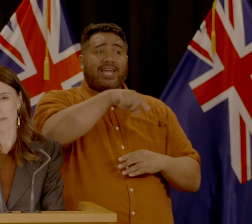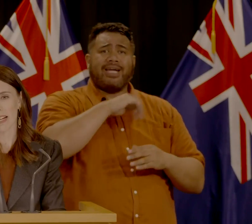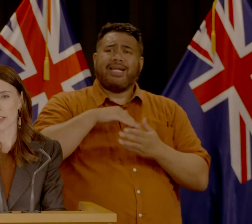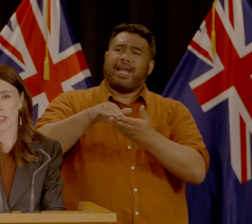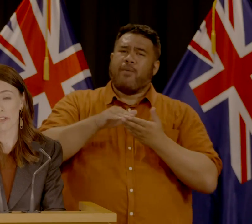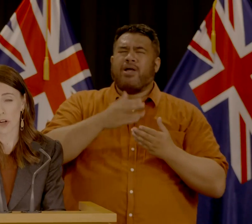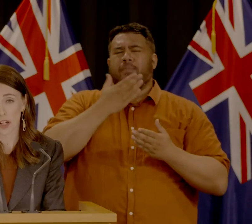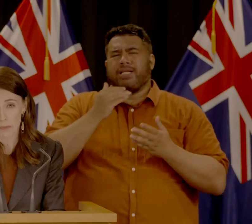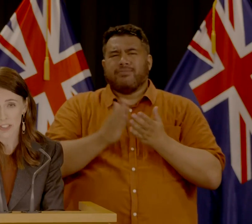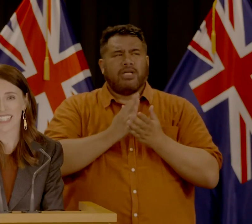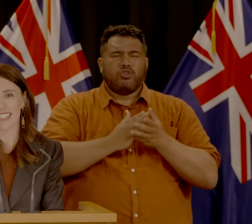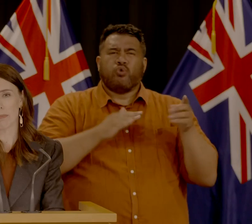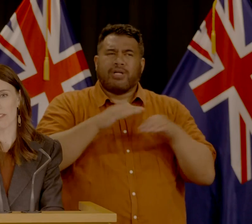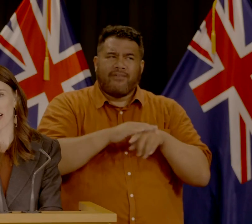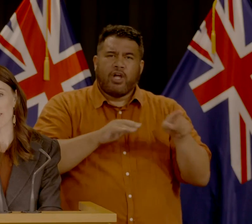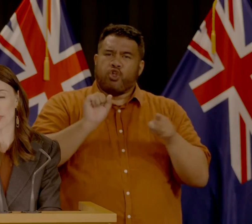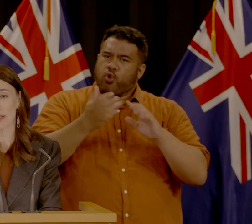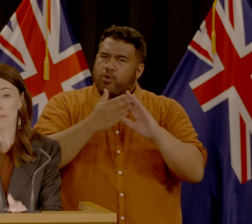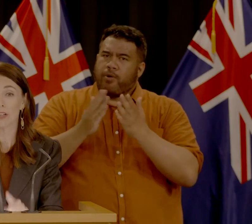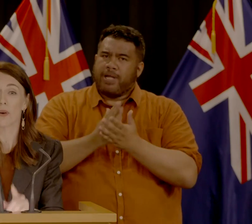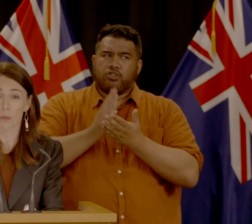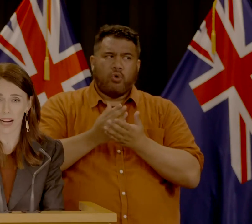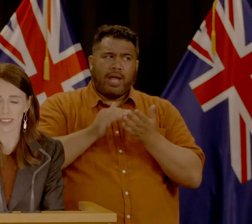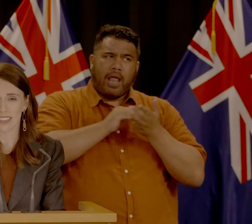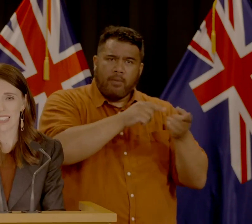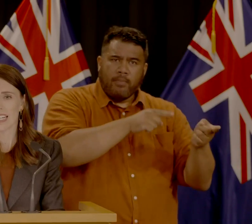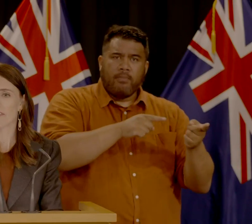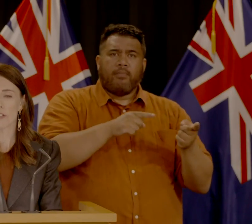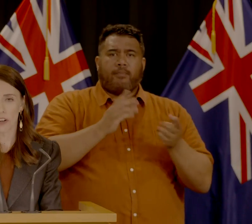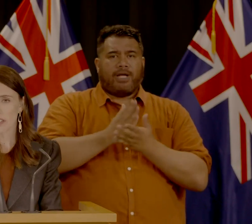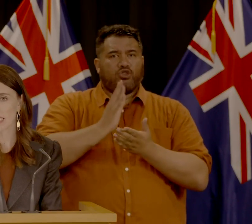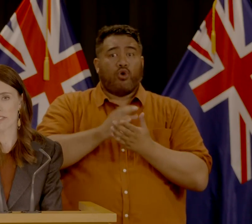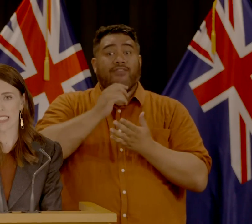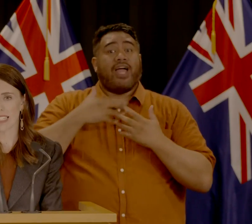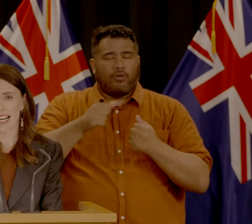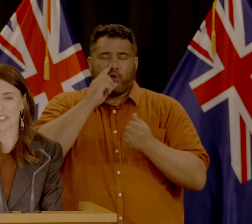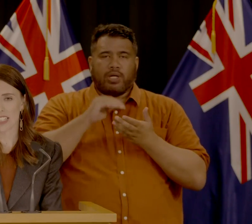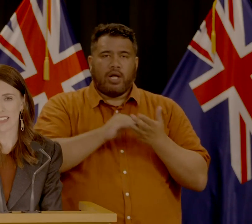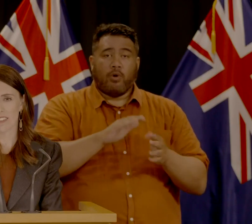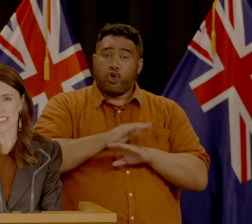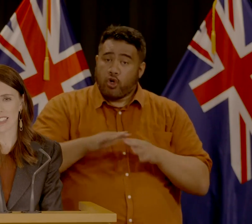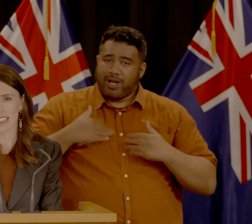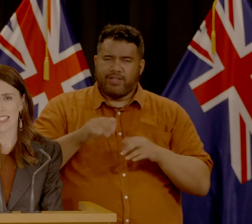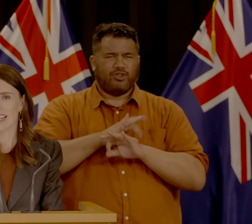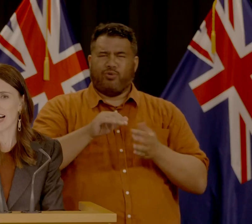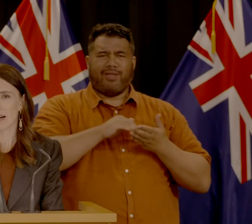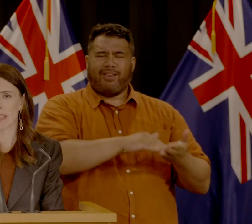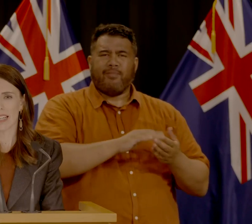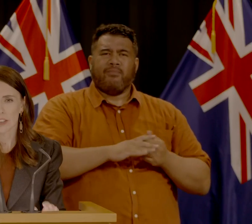need to be met, make sure that your community providing for them, but who are well. And if you don't need to visit an aged care